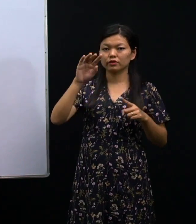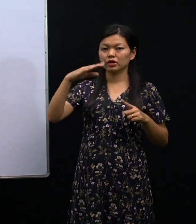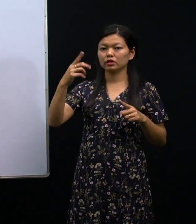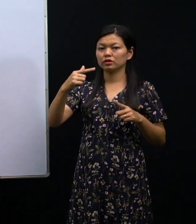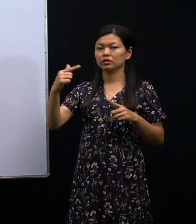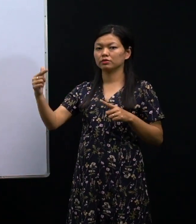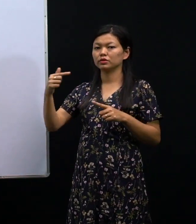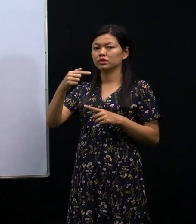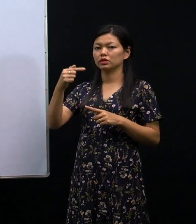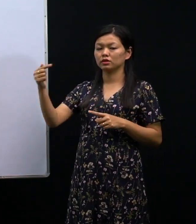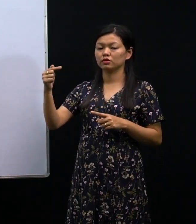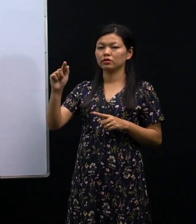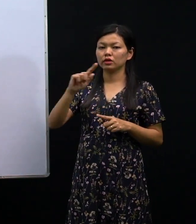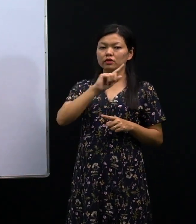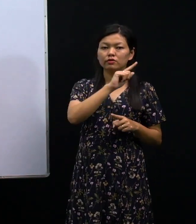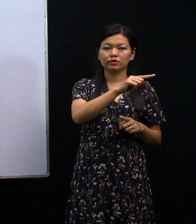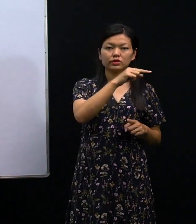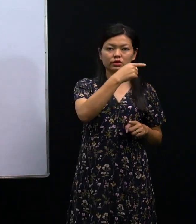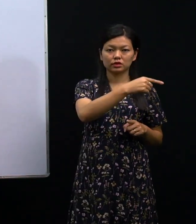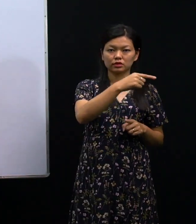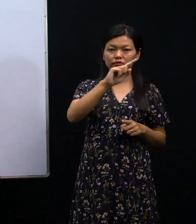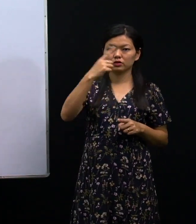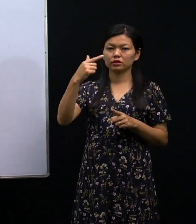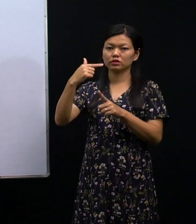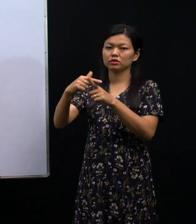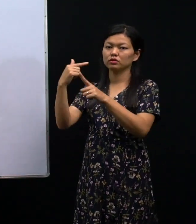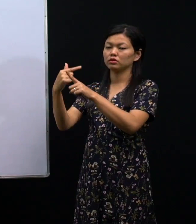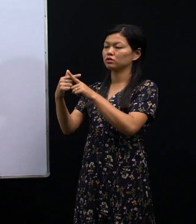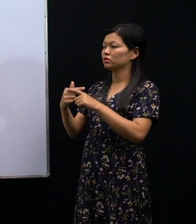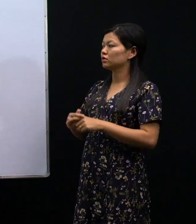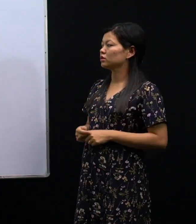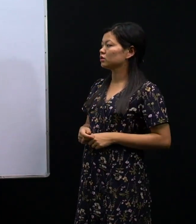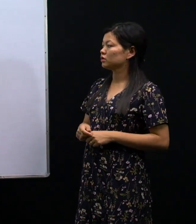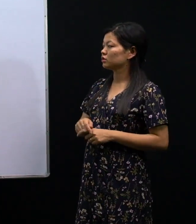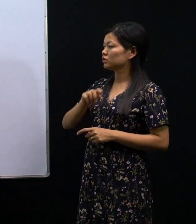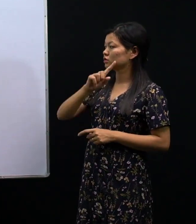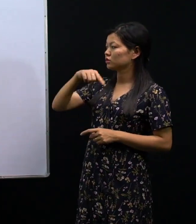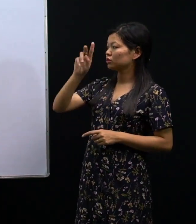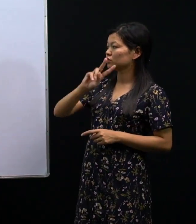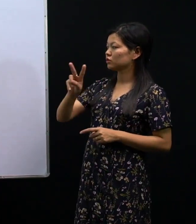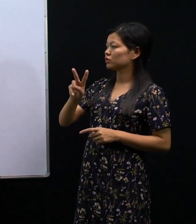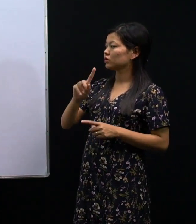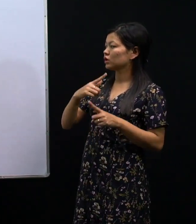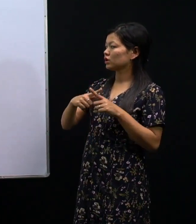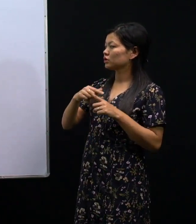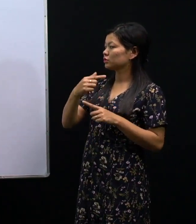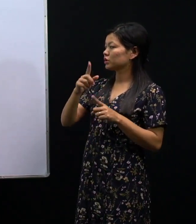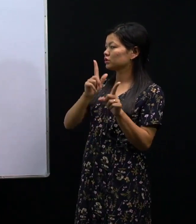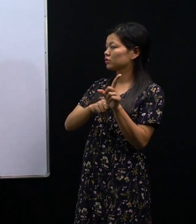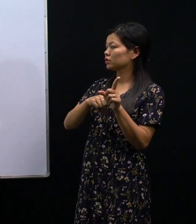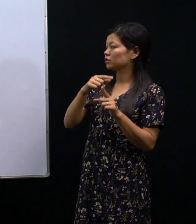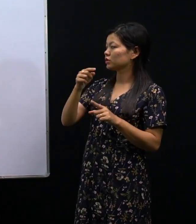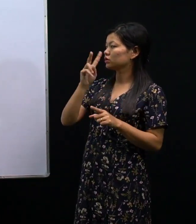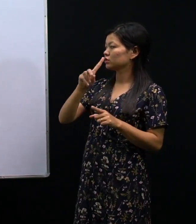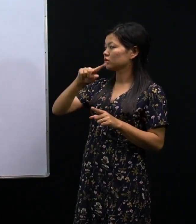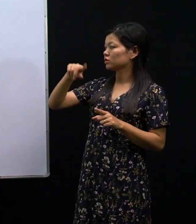write here? Root 2x minus y minus 2 root 2 z